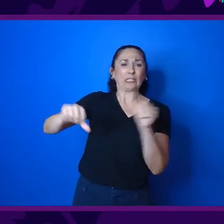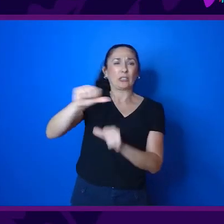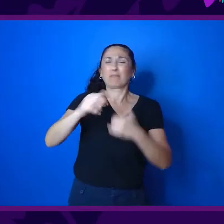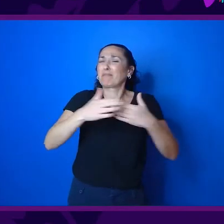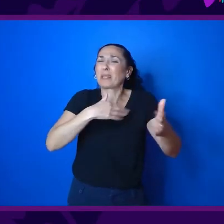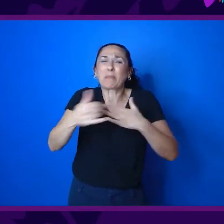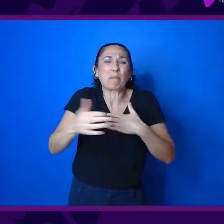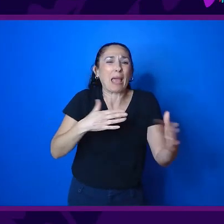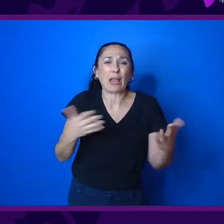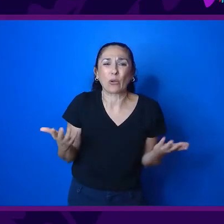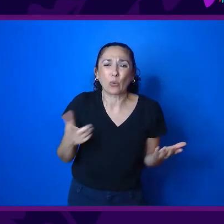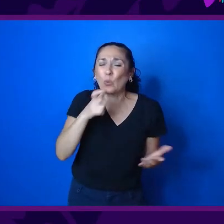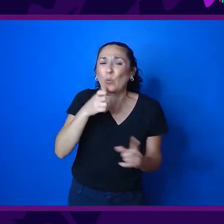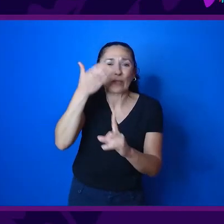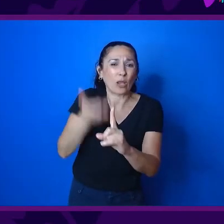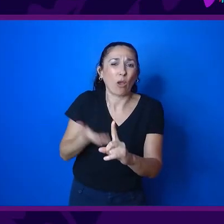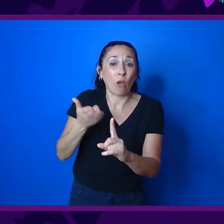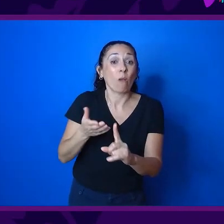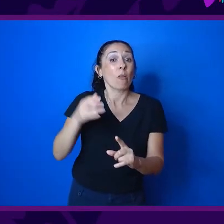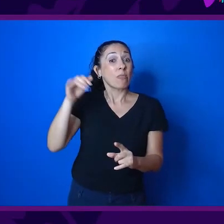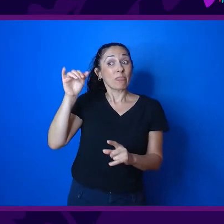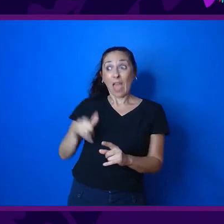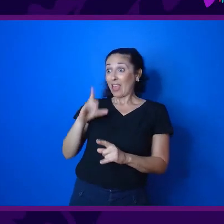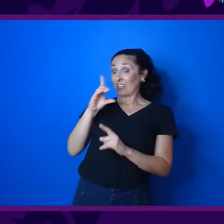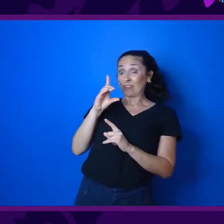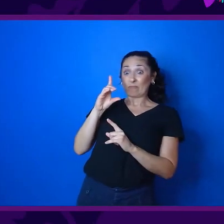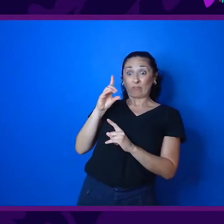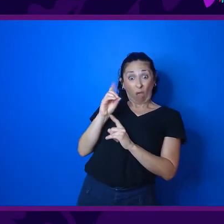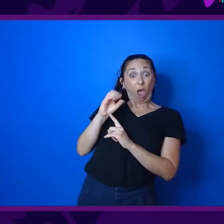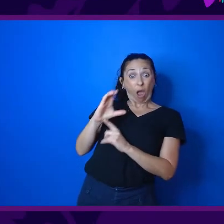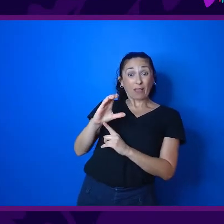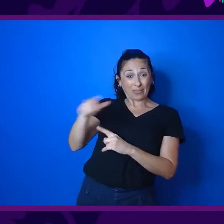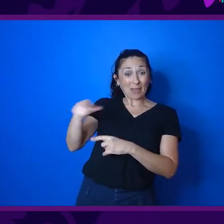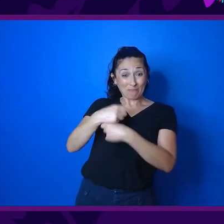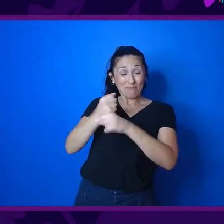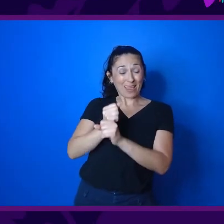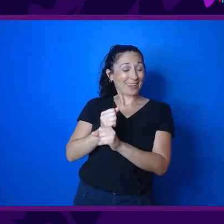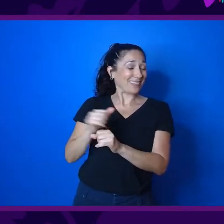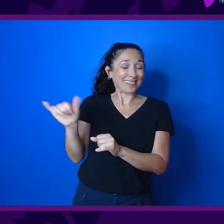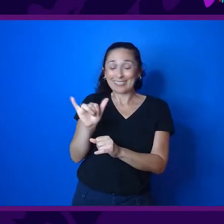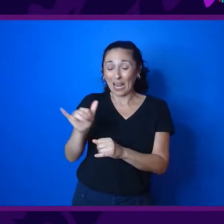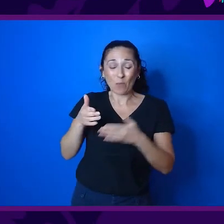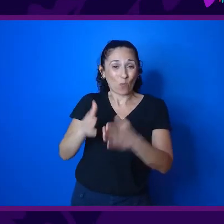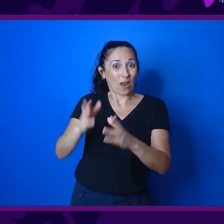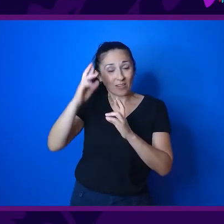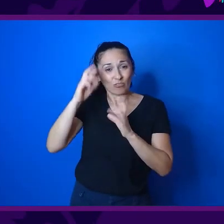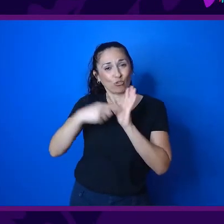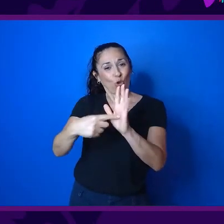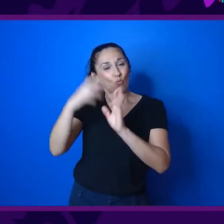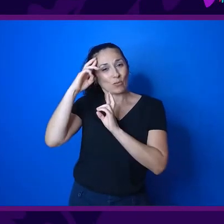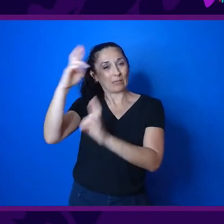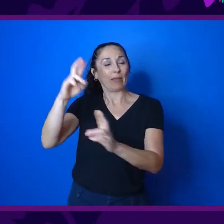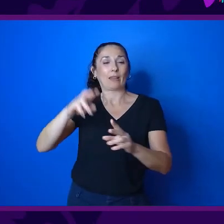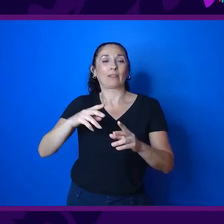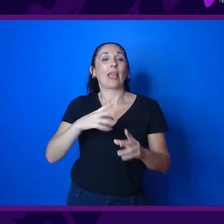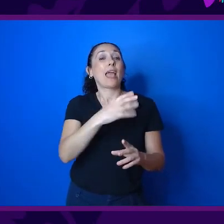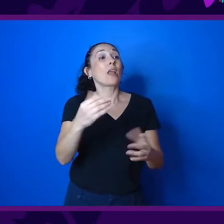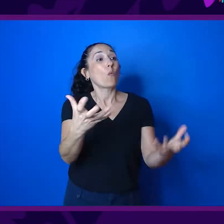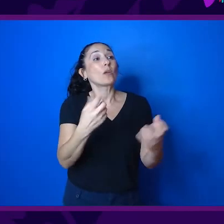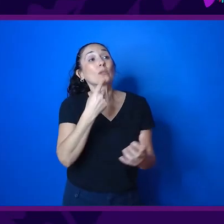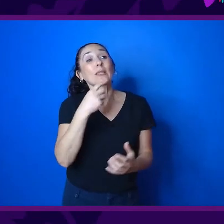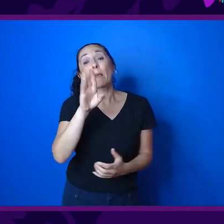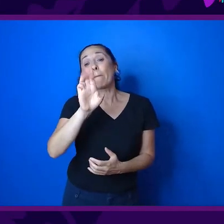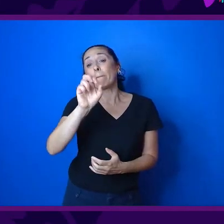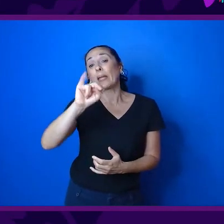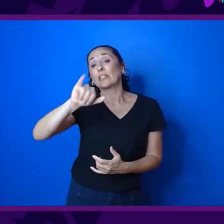thing with the documentary. There are things in there that I never would have thought of putting in there. And I also want to say, hey, Benjamin,